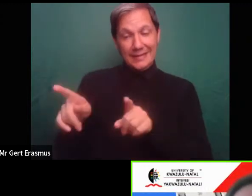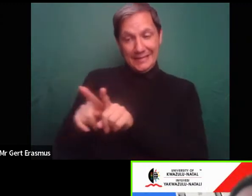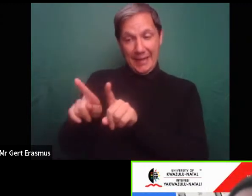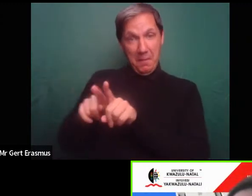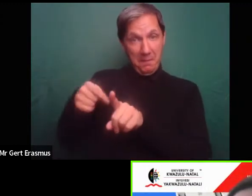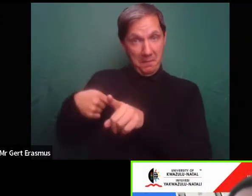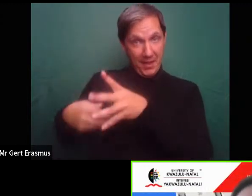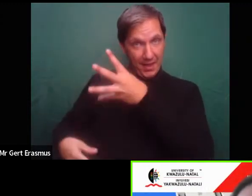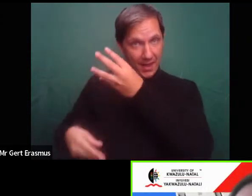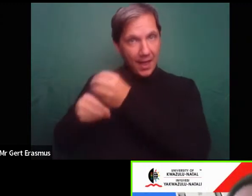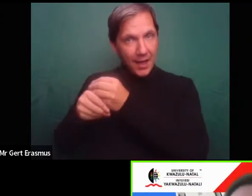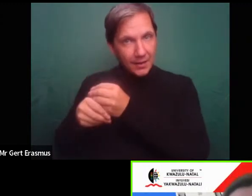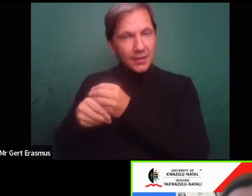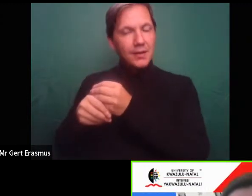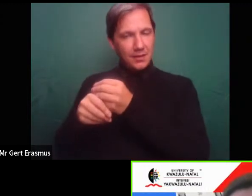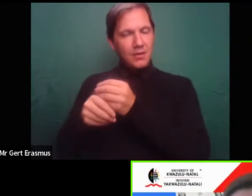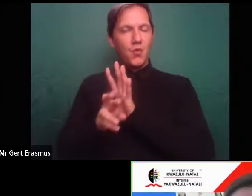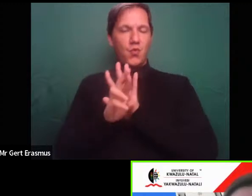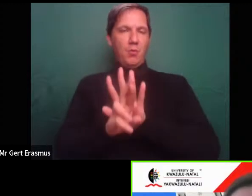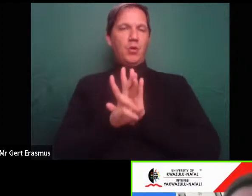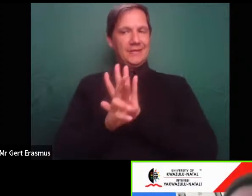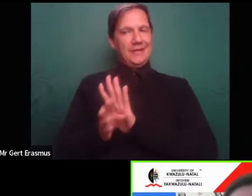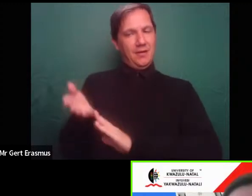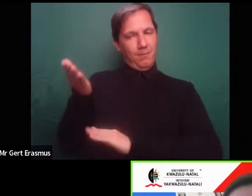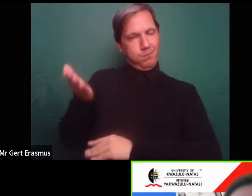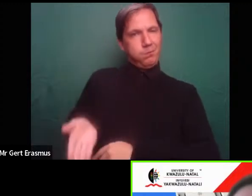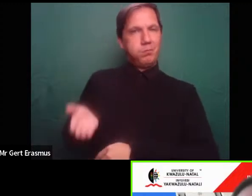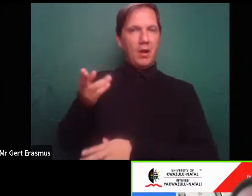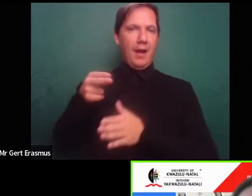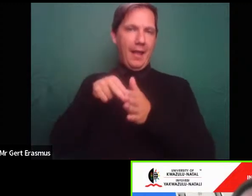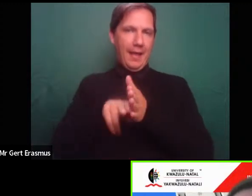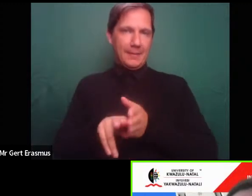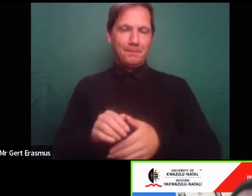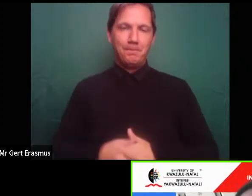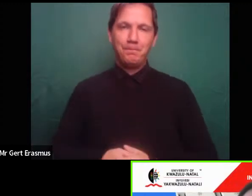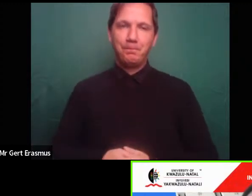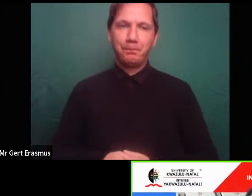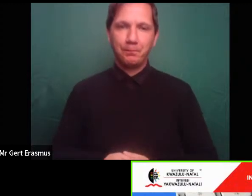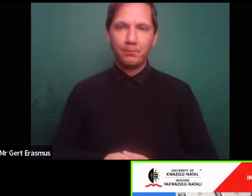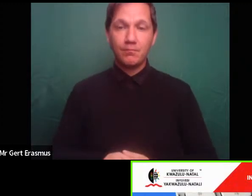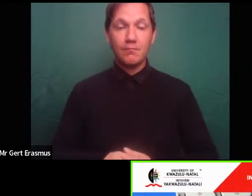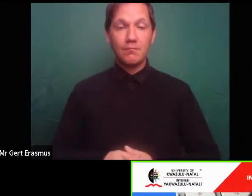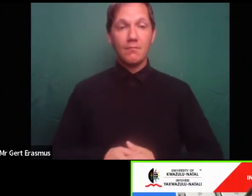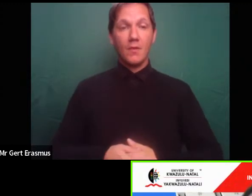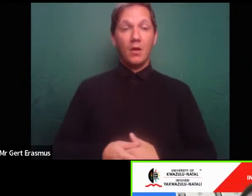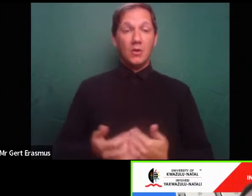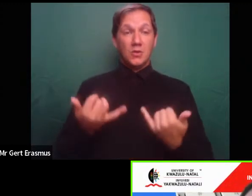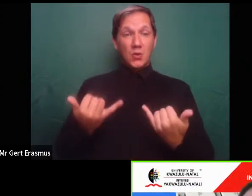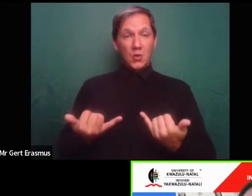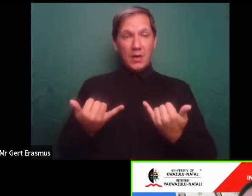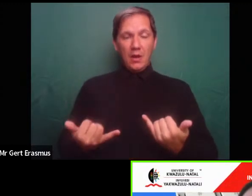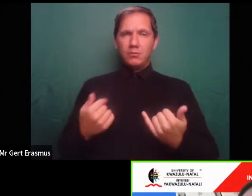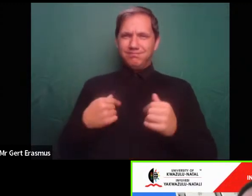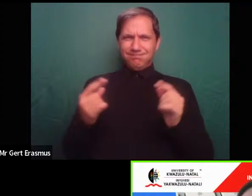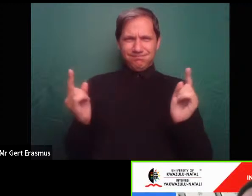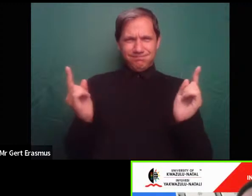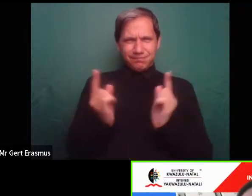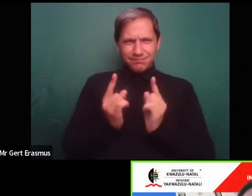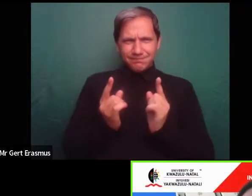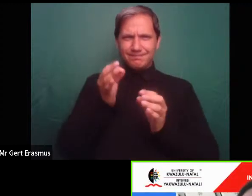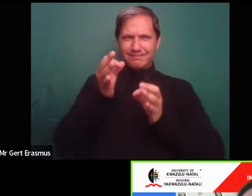then contributions that she would have made. So I am going to talk very briefly,